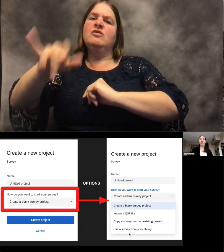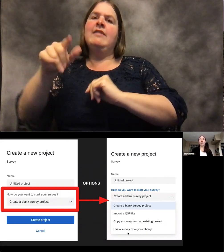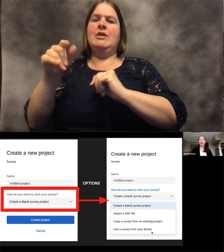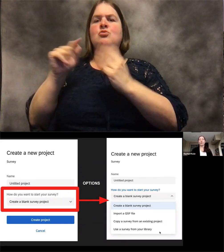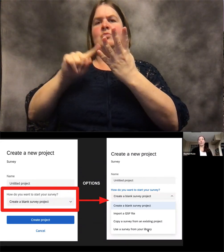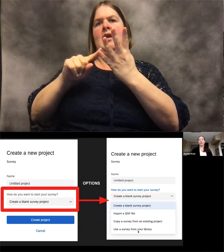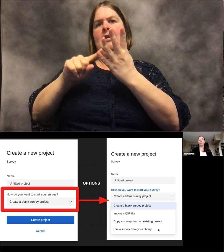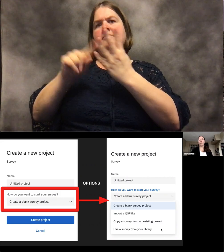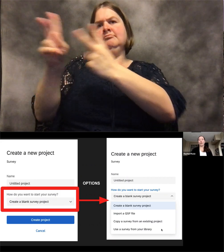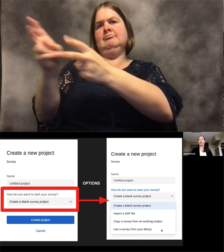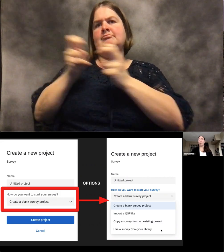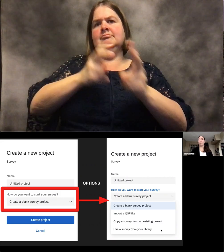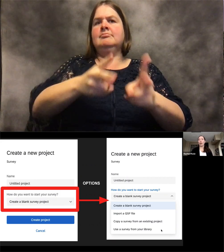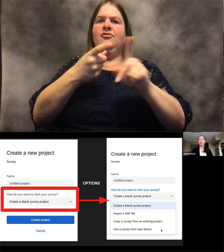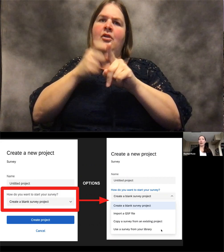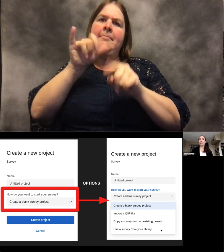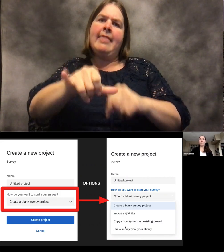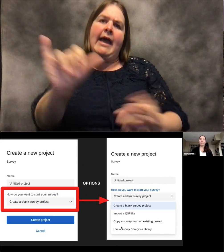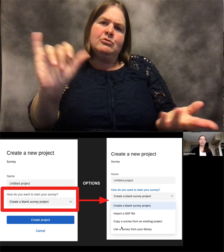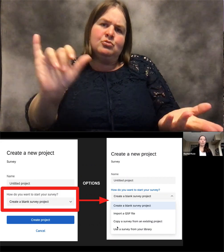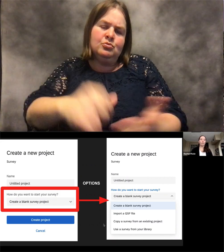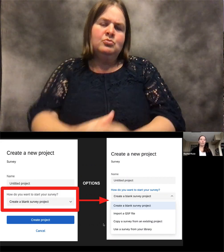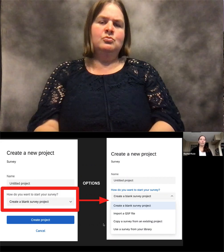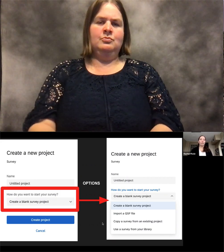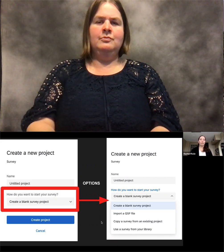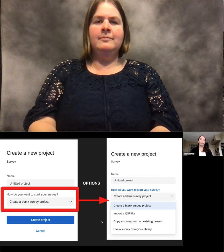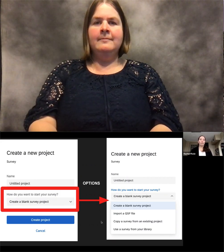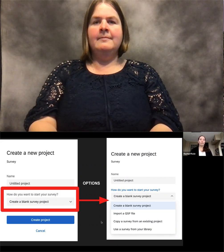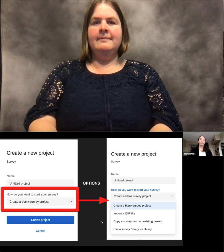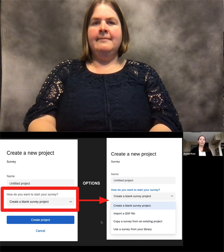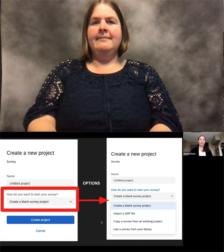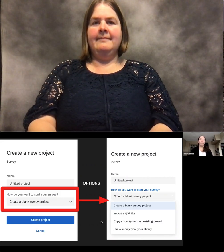you can also use a survey from your library.